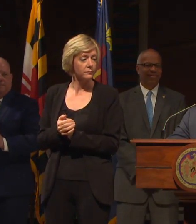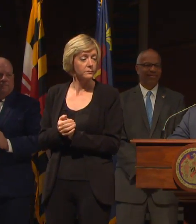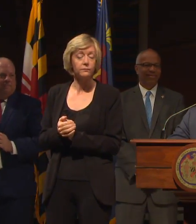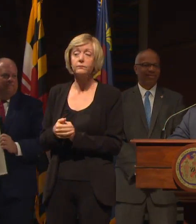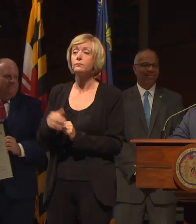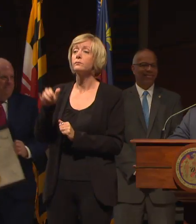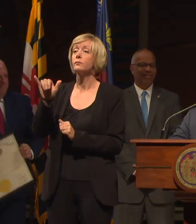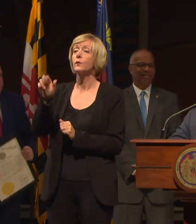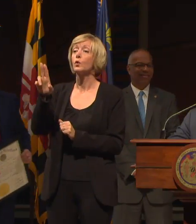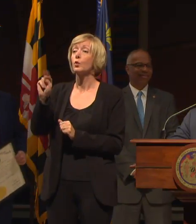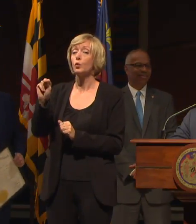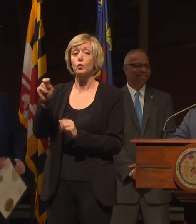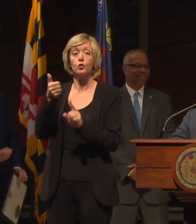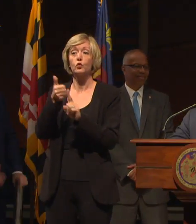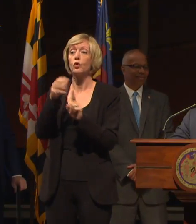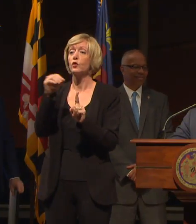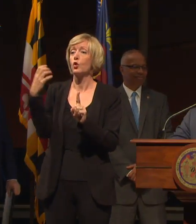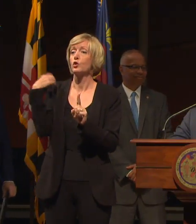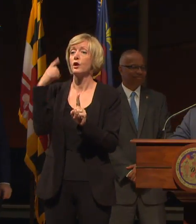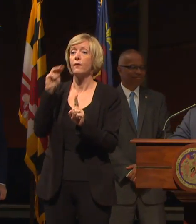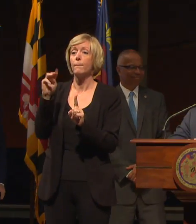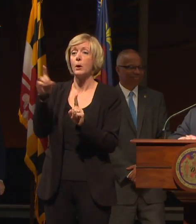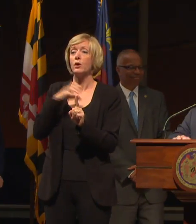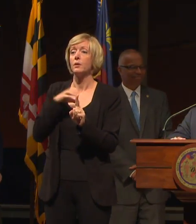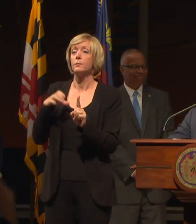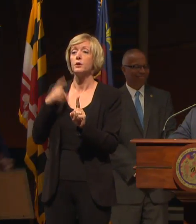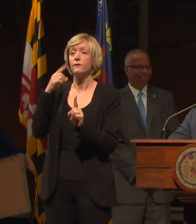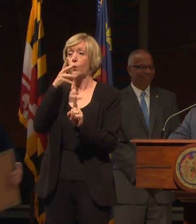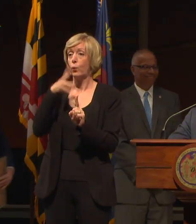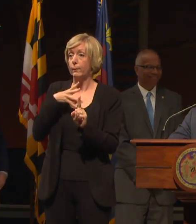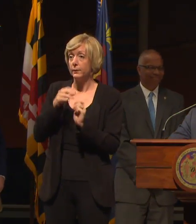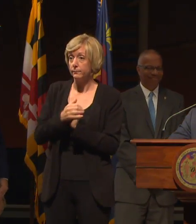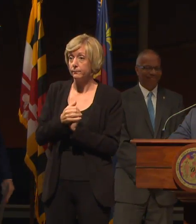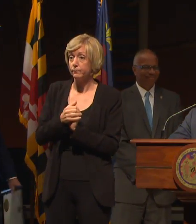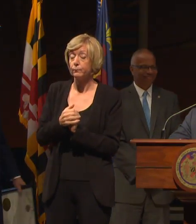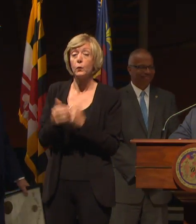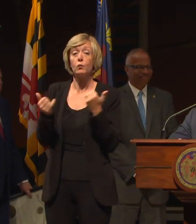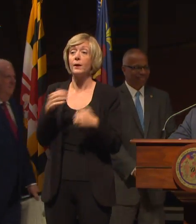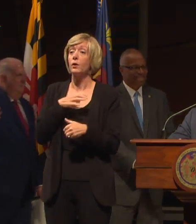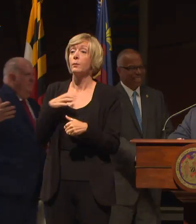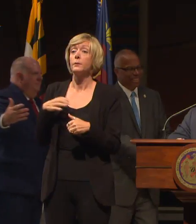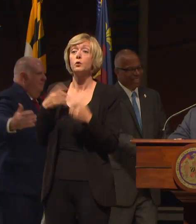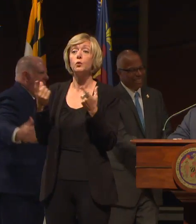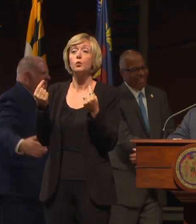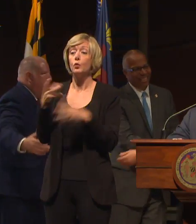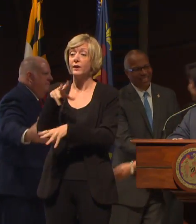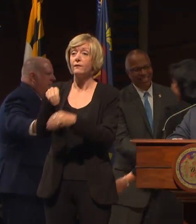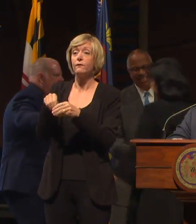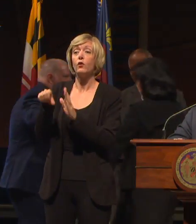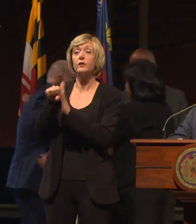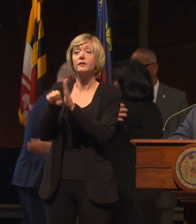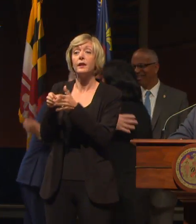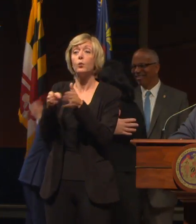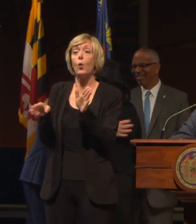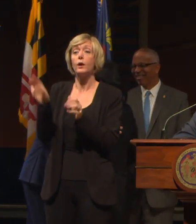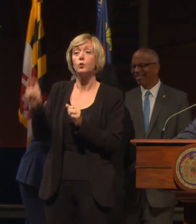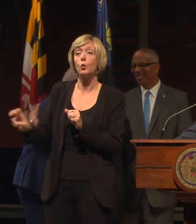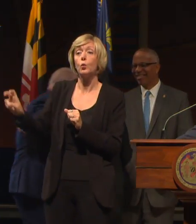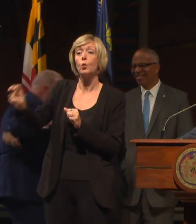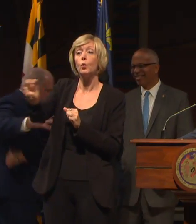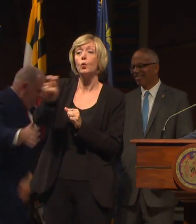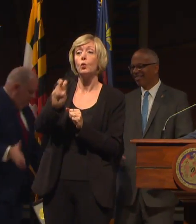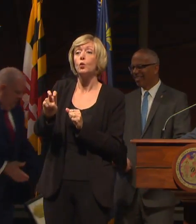Yoon is co-chair of the Maryland Commission for Women. Currently, the Commission is participating in a statewide listening tour